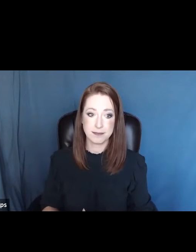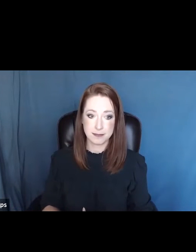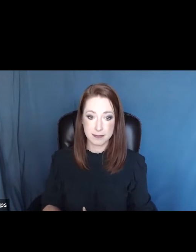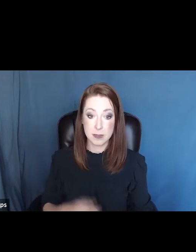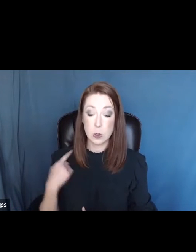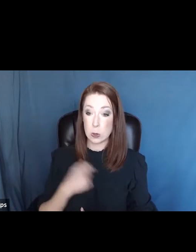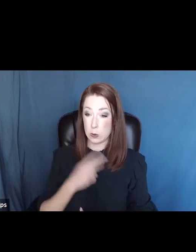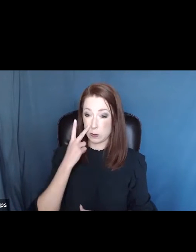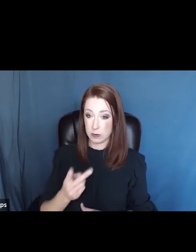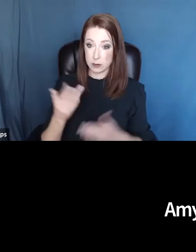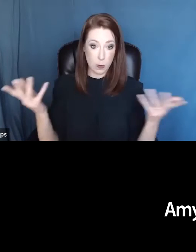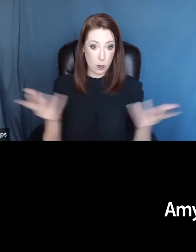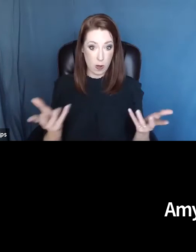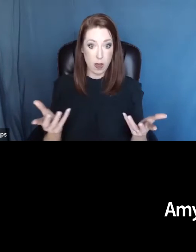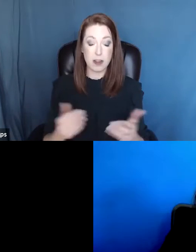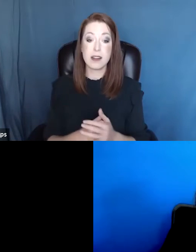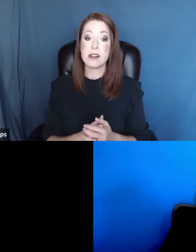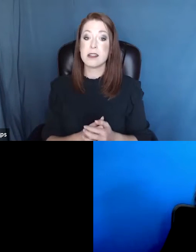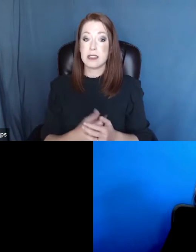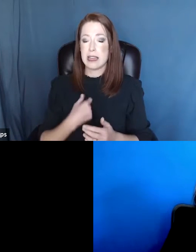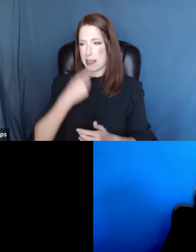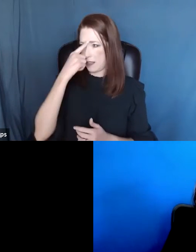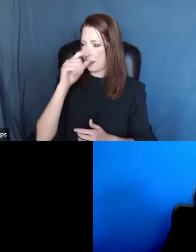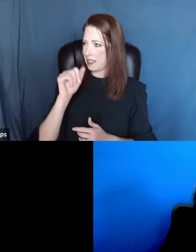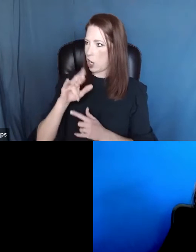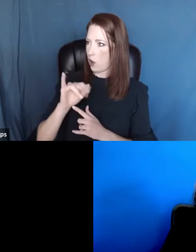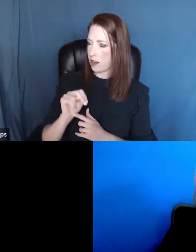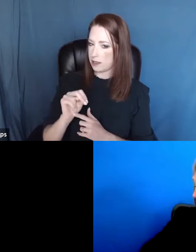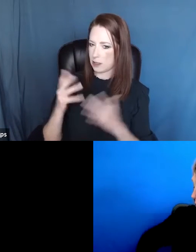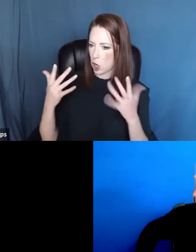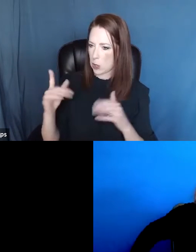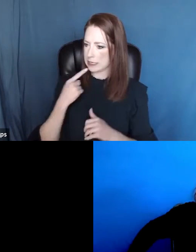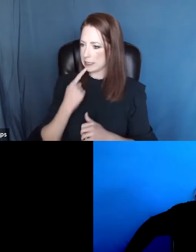What we saw is that, and what I can say, and I think Aaron, I don't know if Aaron said it,